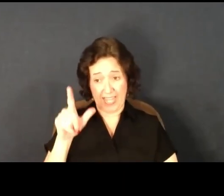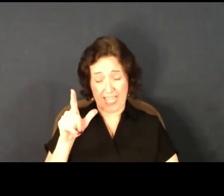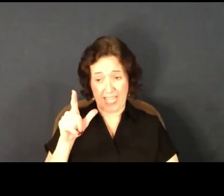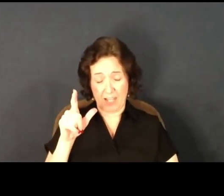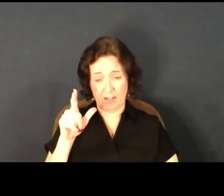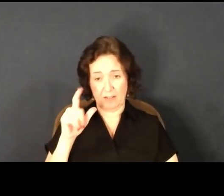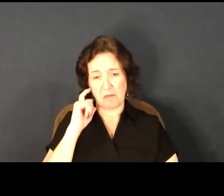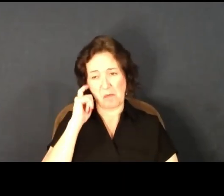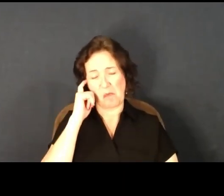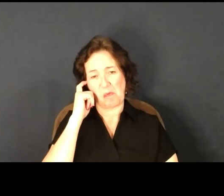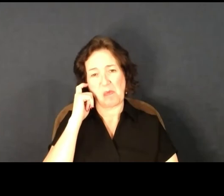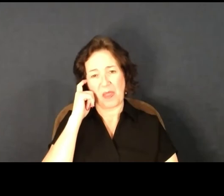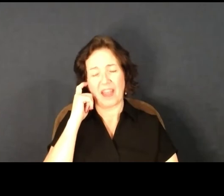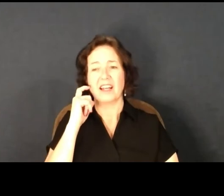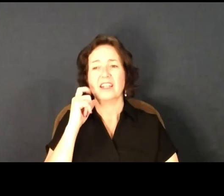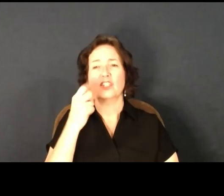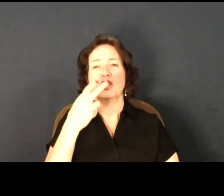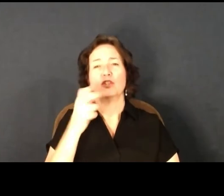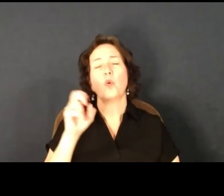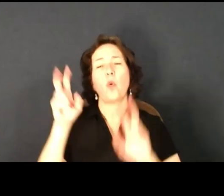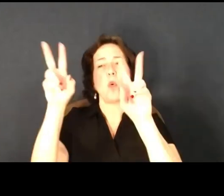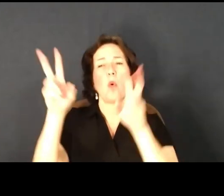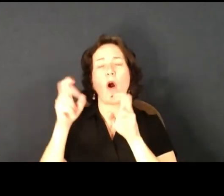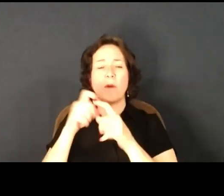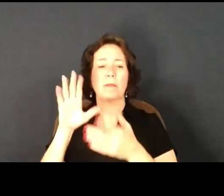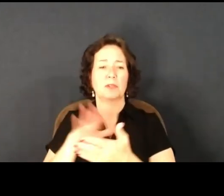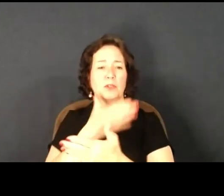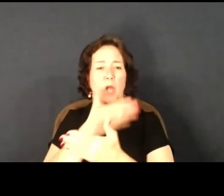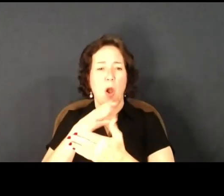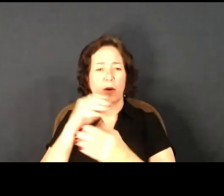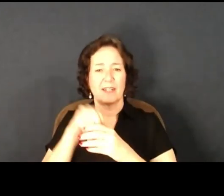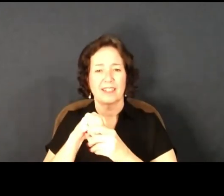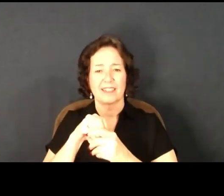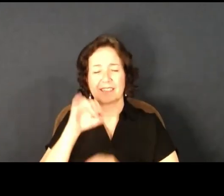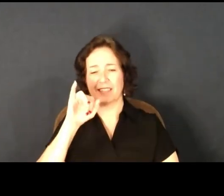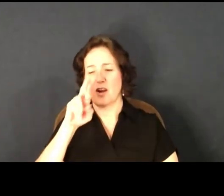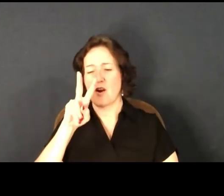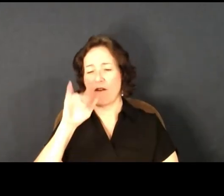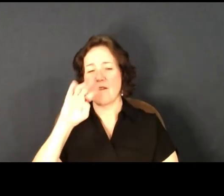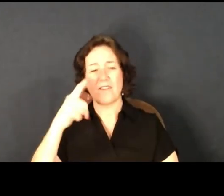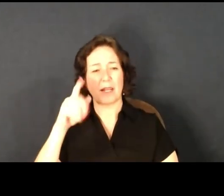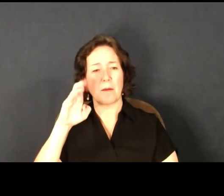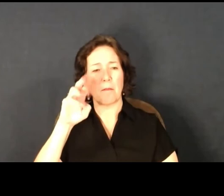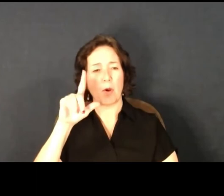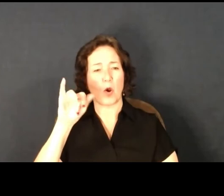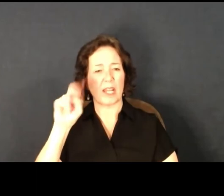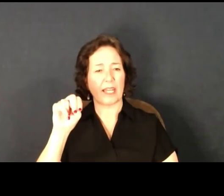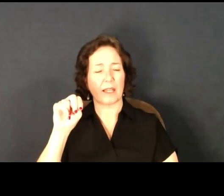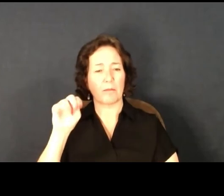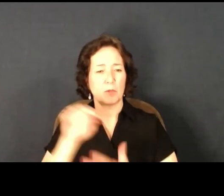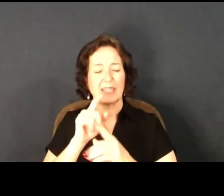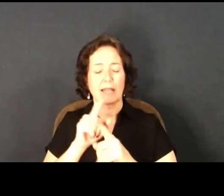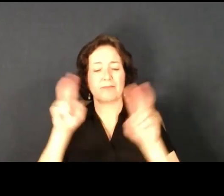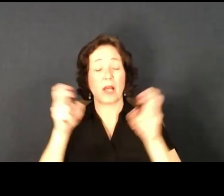she quoted a line from a song in an Irving Berlin musical, No Business Like Show